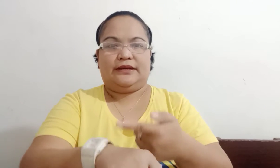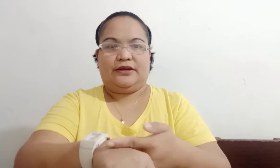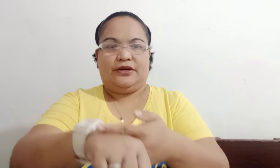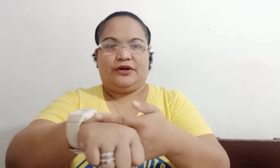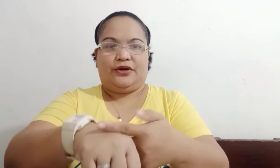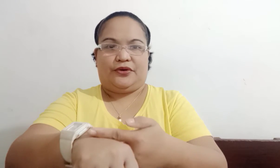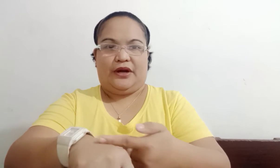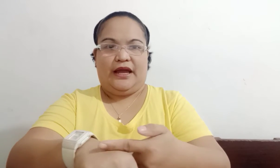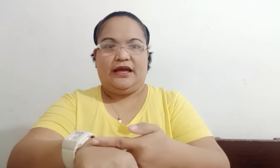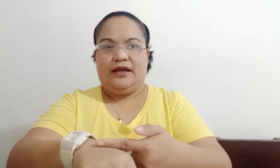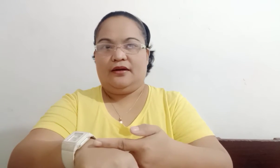gray,